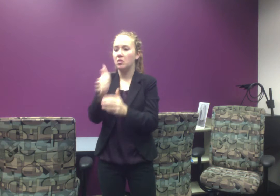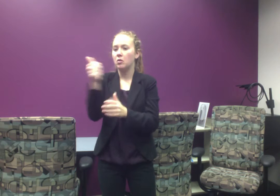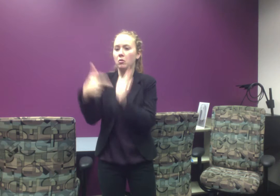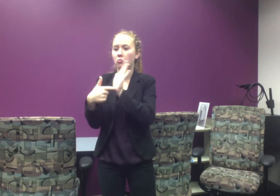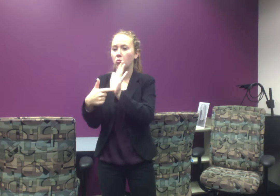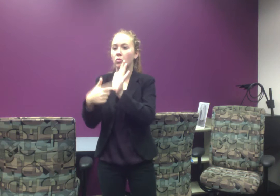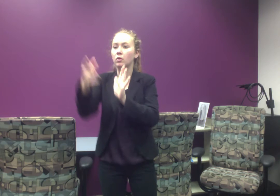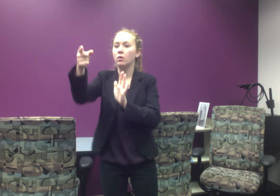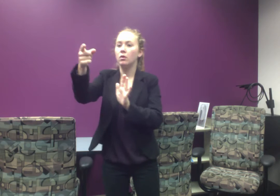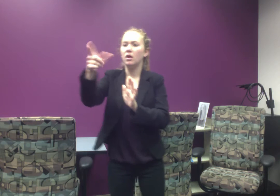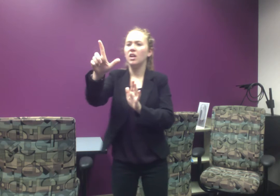know. What happened?